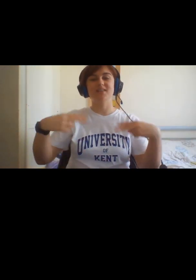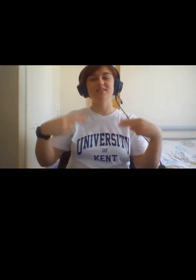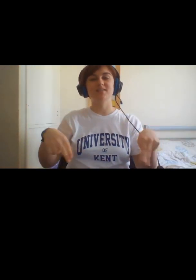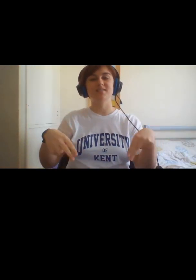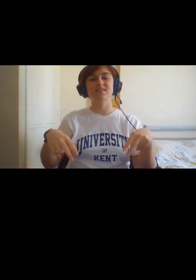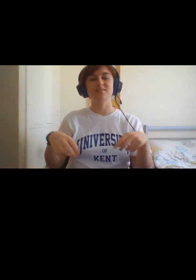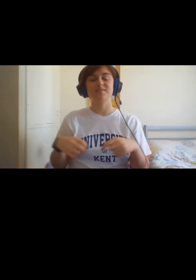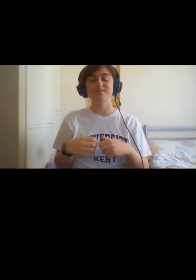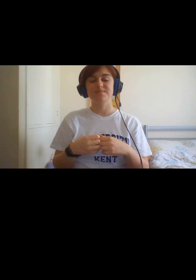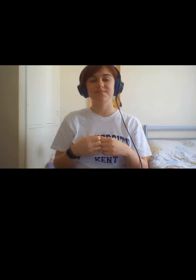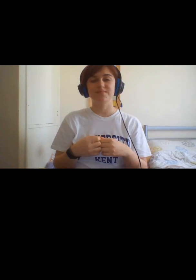dance,